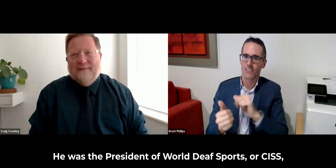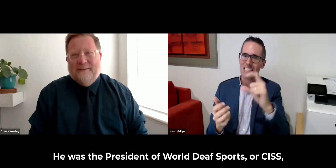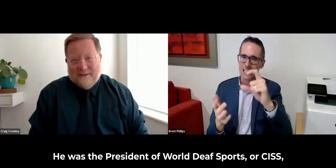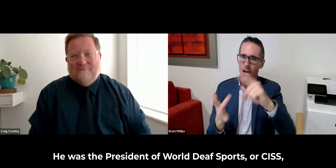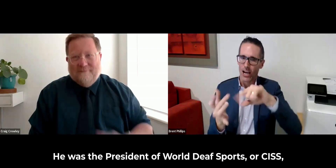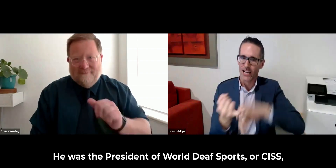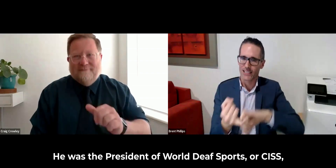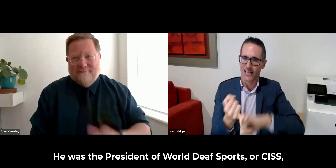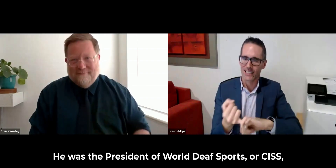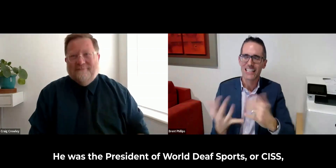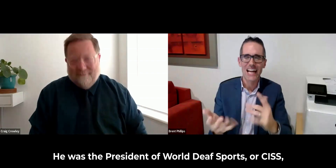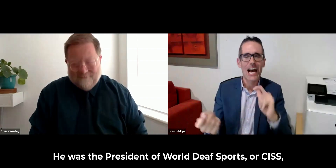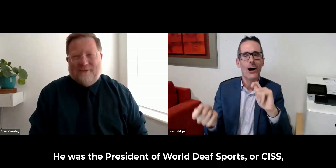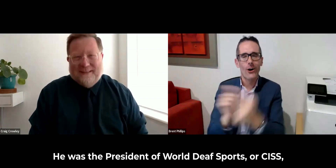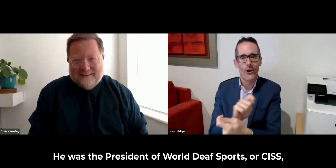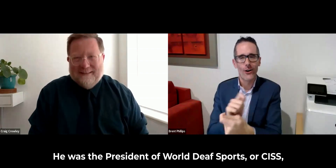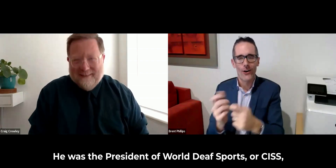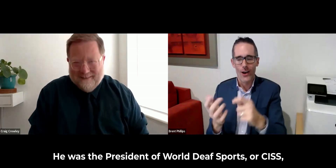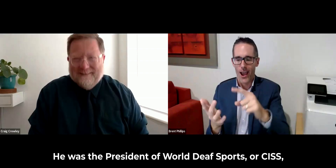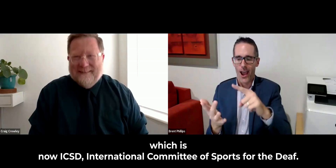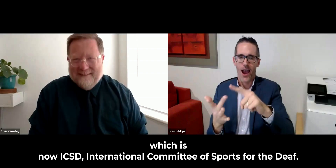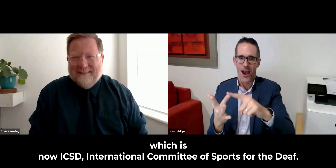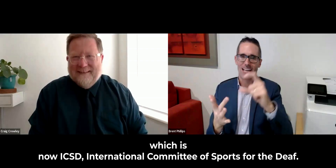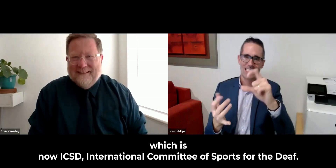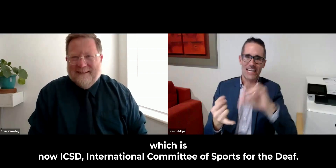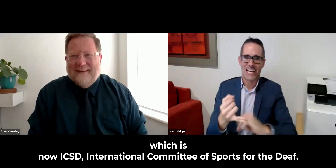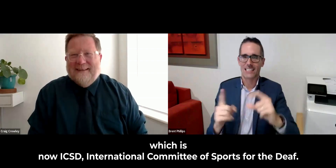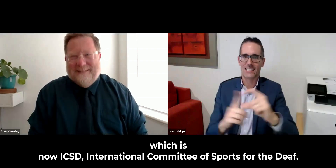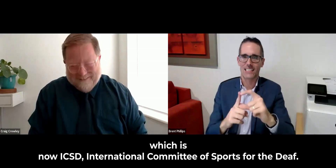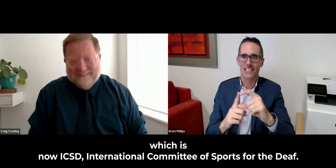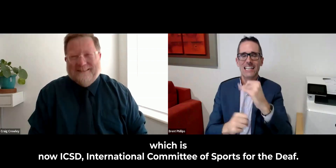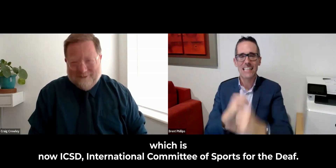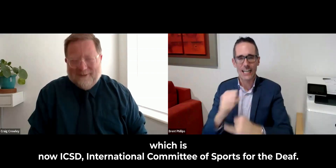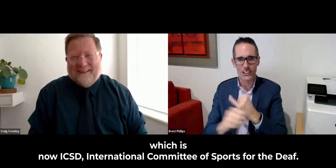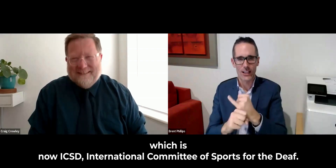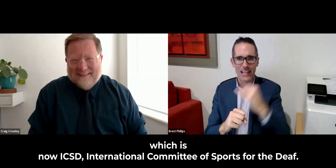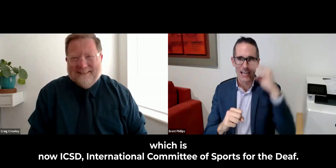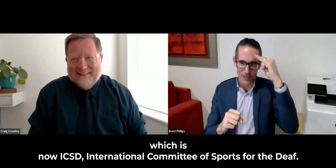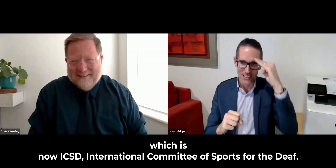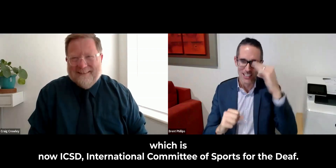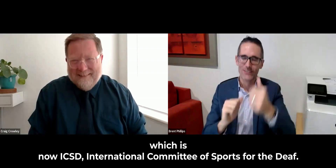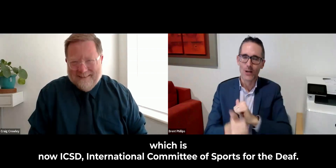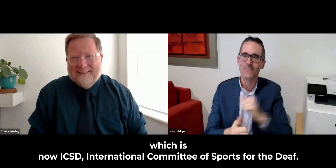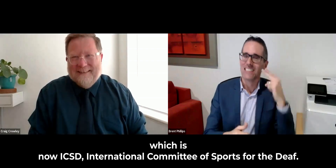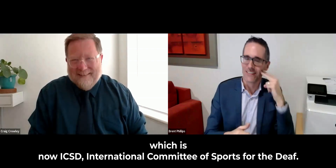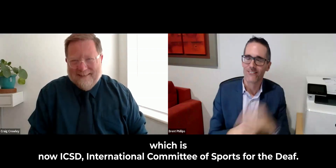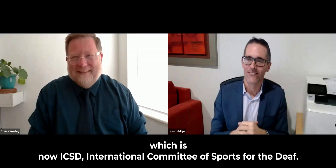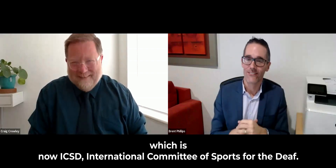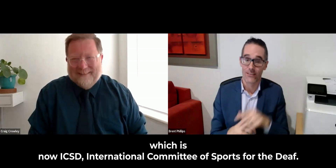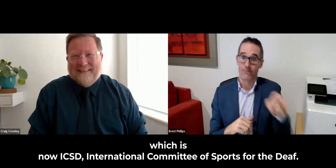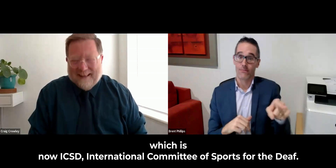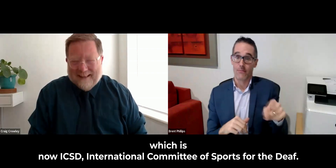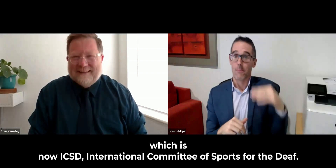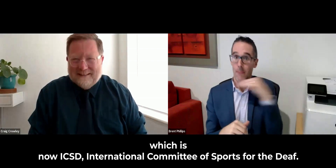of World Deaf Sports, or CISS, which is now ICSD, International Committee of Sports for the